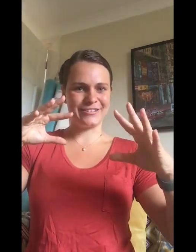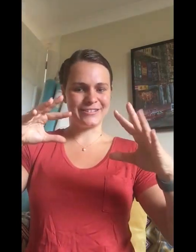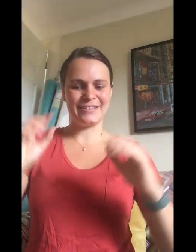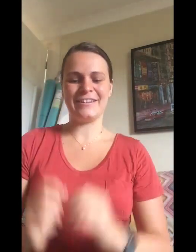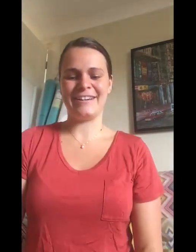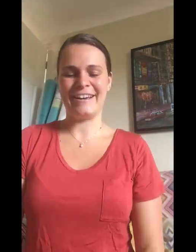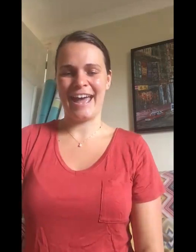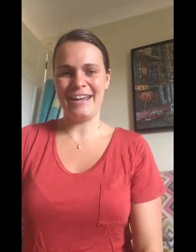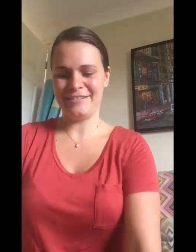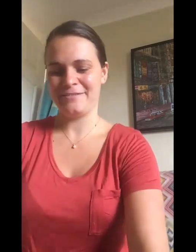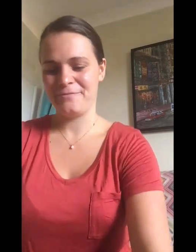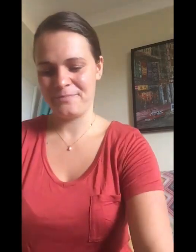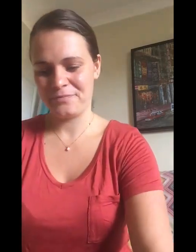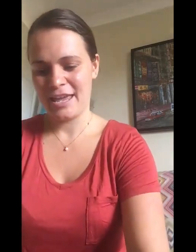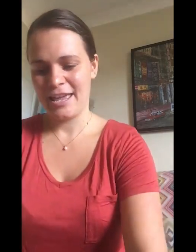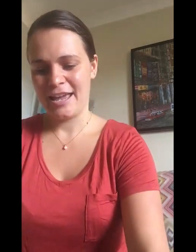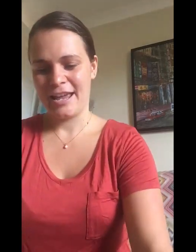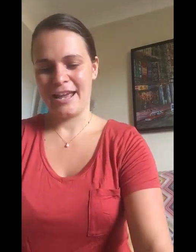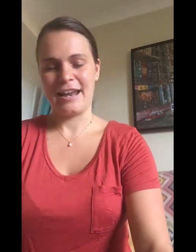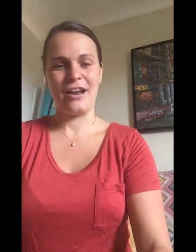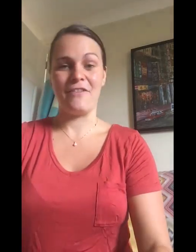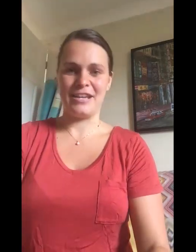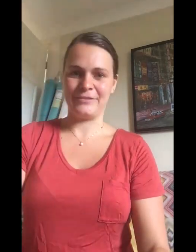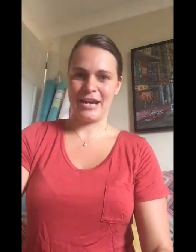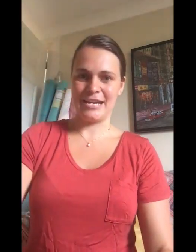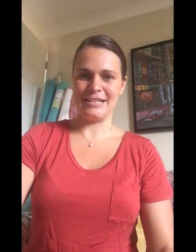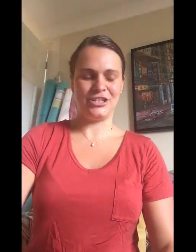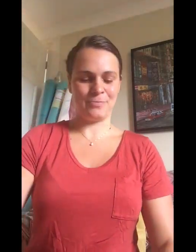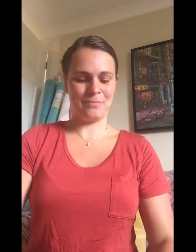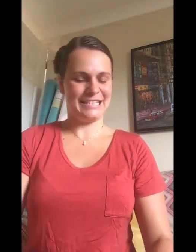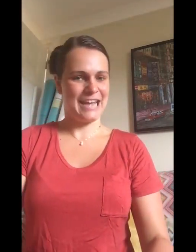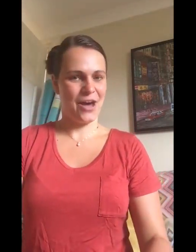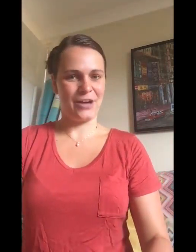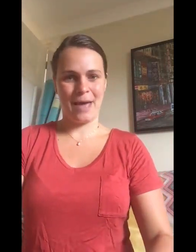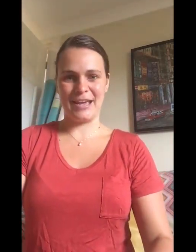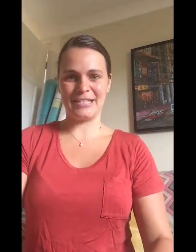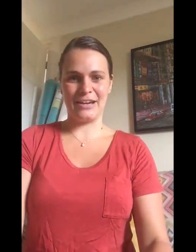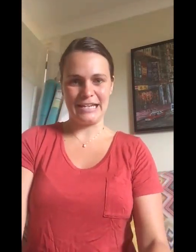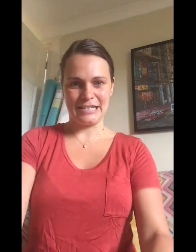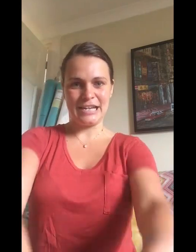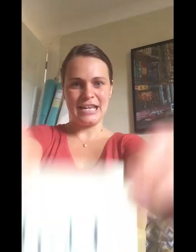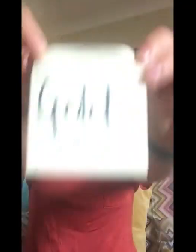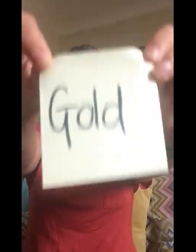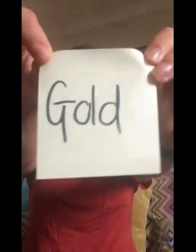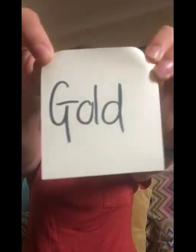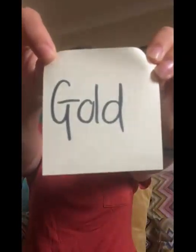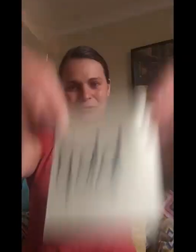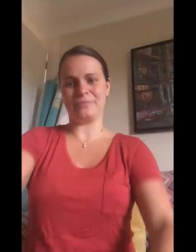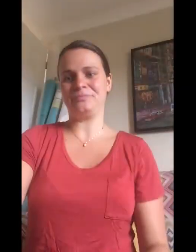Bronze. Okay. Now I love these three. As you can probably tell, I get a bit excited. Gold.